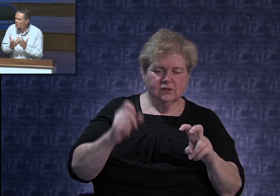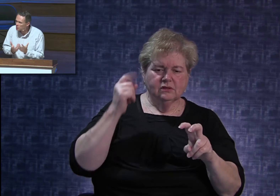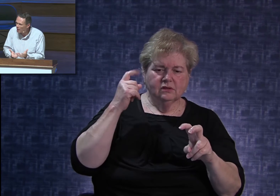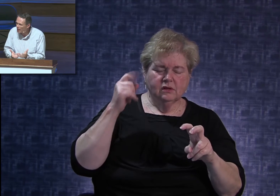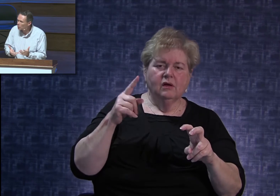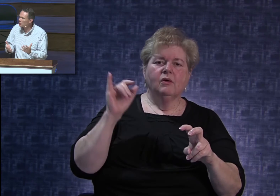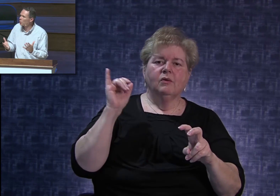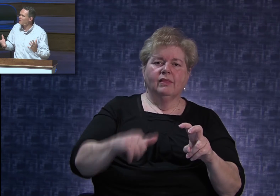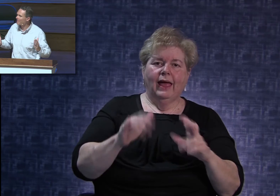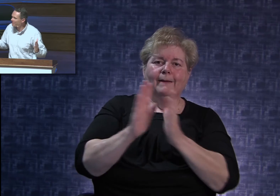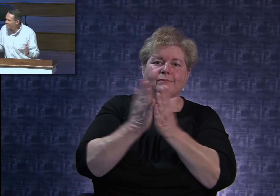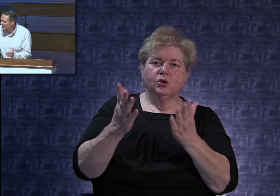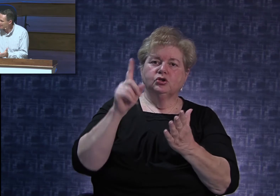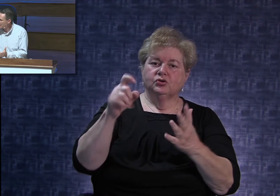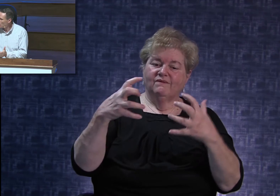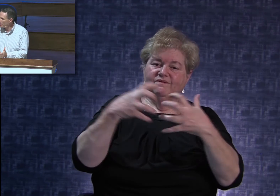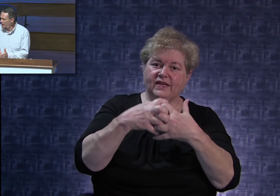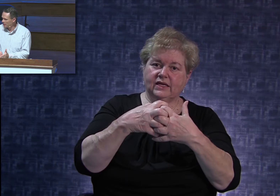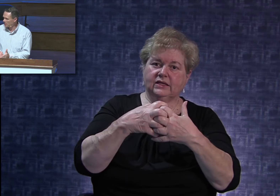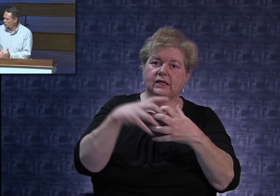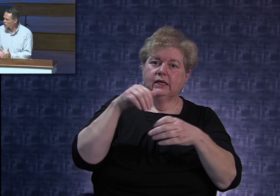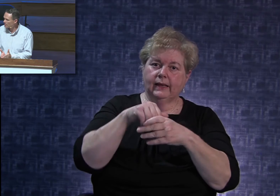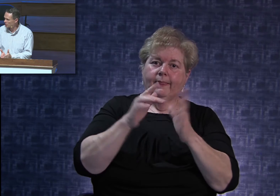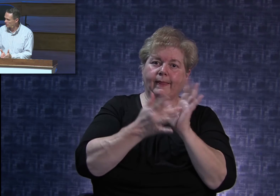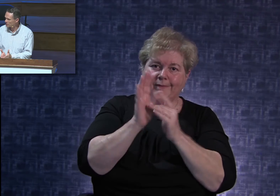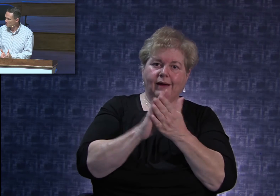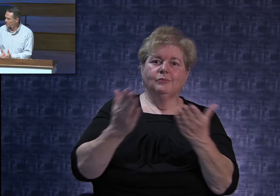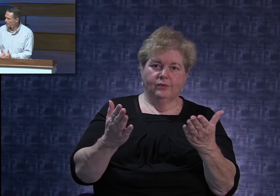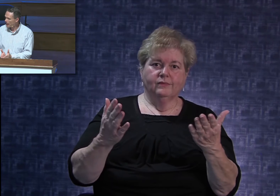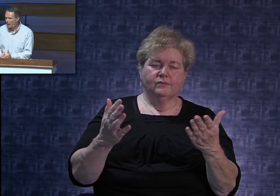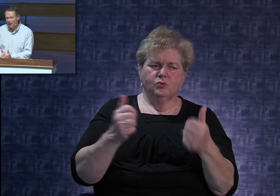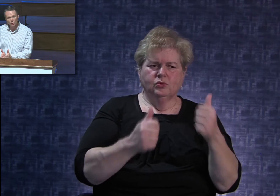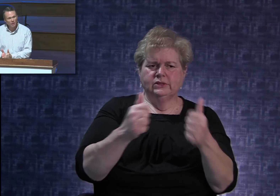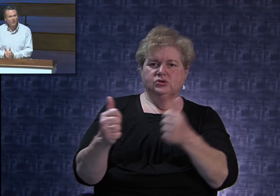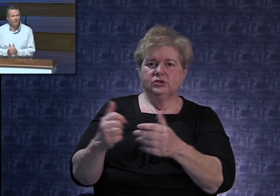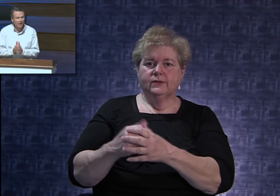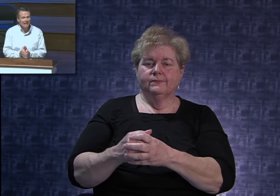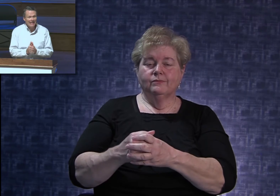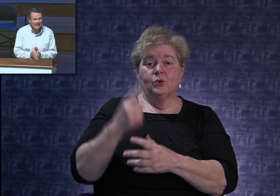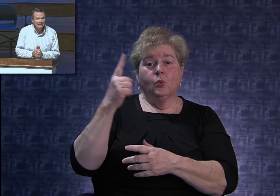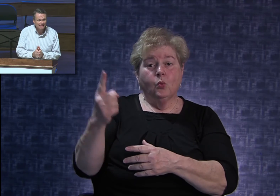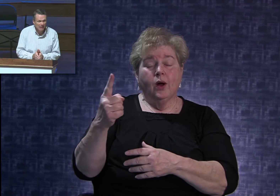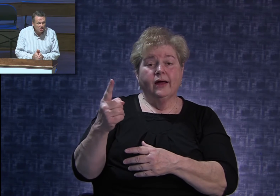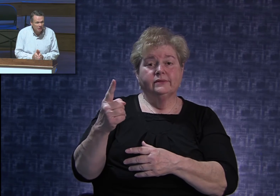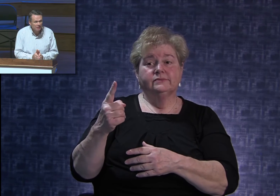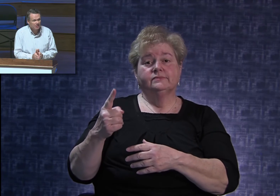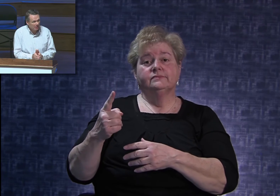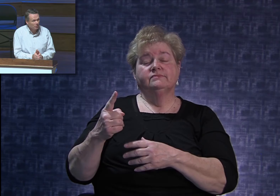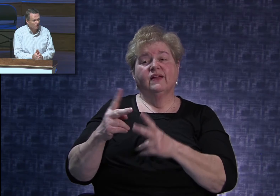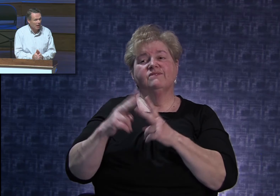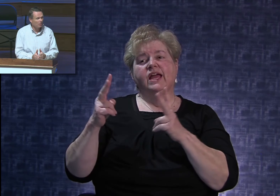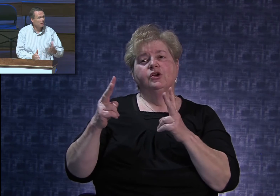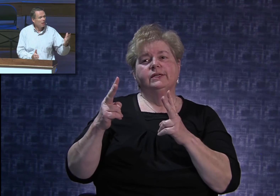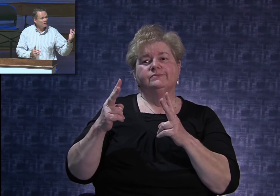were inspired, which ones fit within the scriptures. And one of the very heated discussions